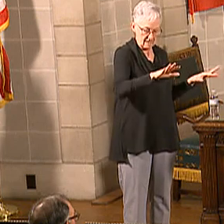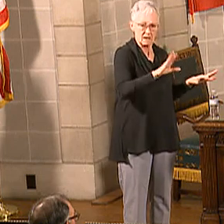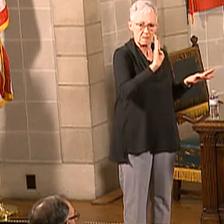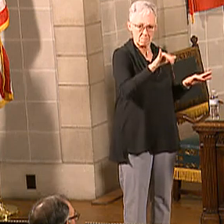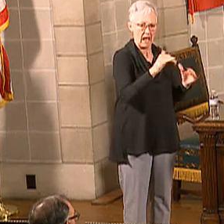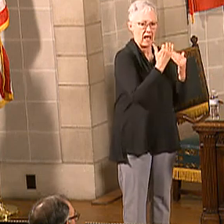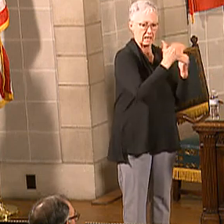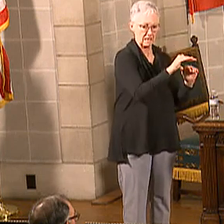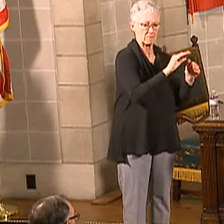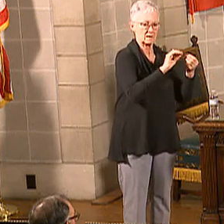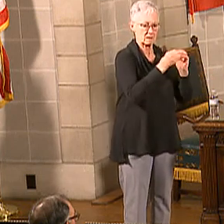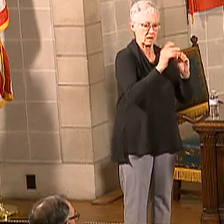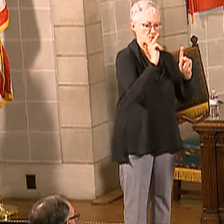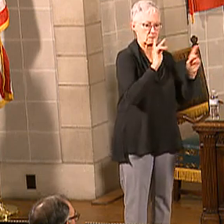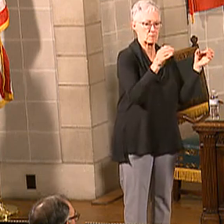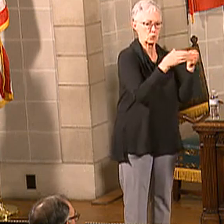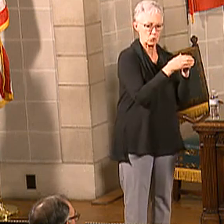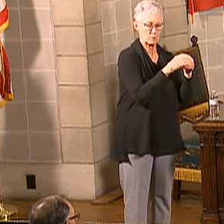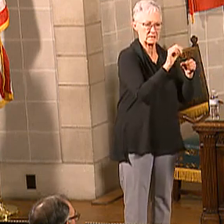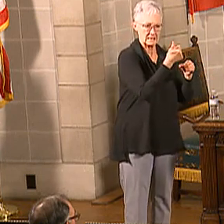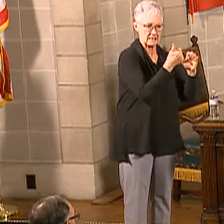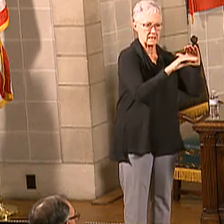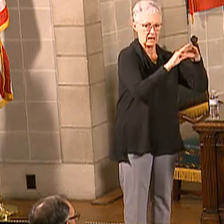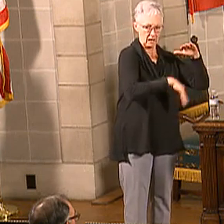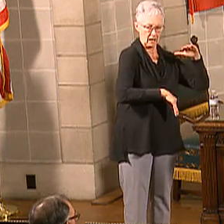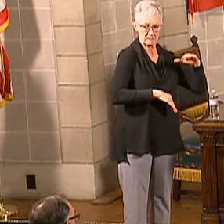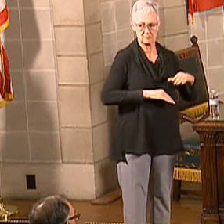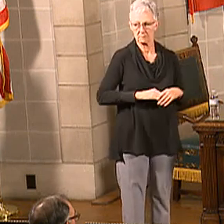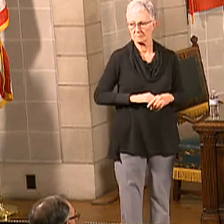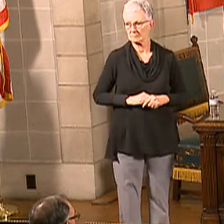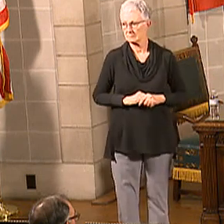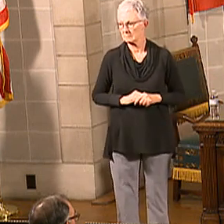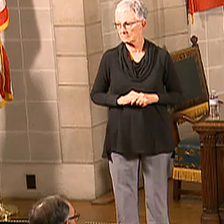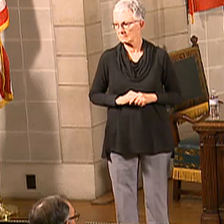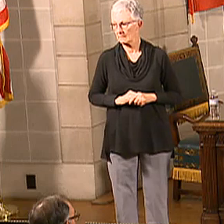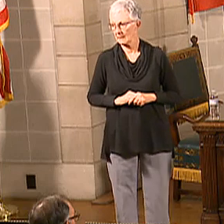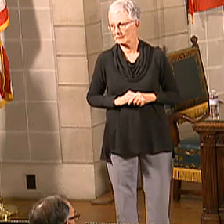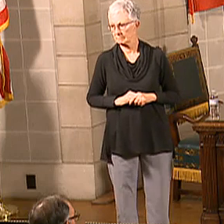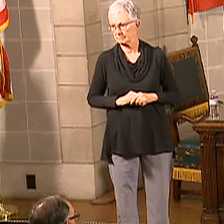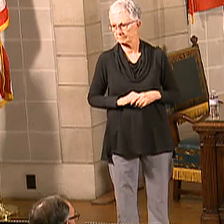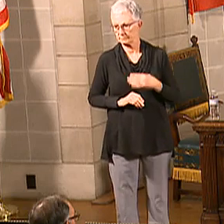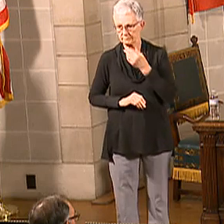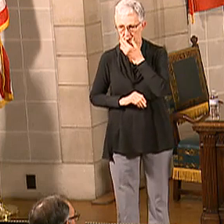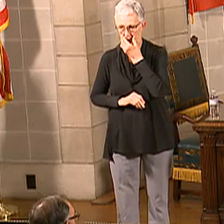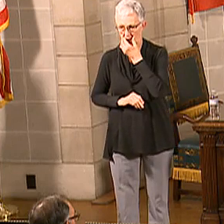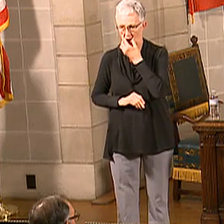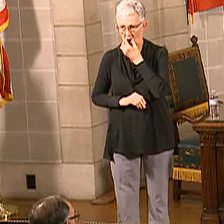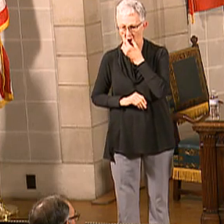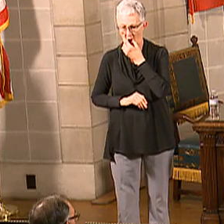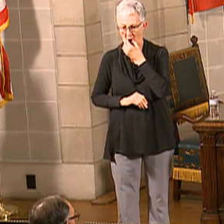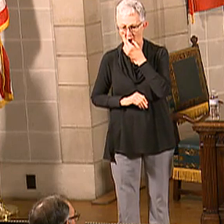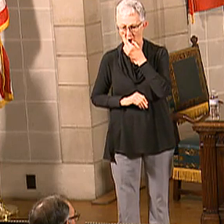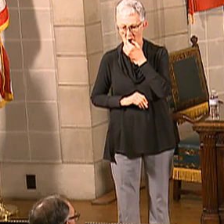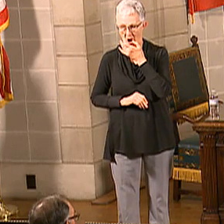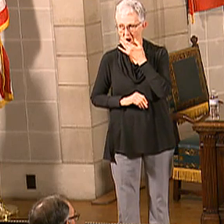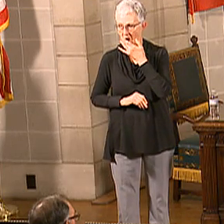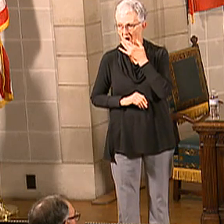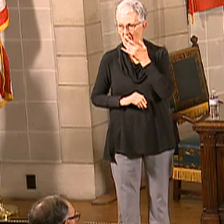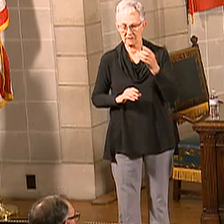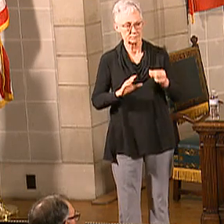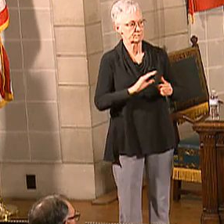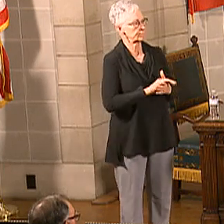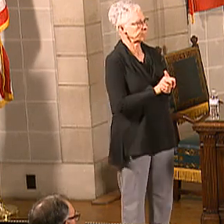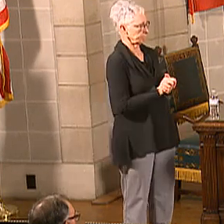Charlie Brogan wants to know what is the status of our first-time claims for unemployment, and our last week's additional enrollees going to get their first check this